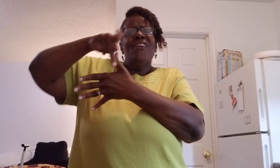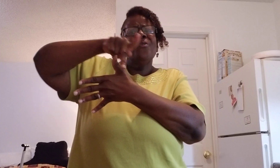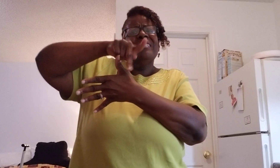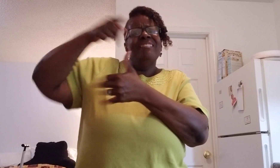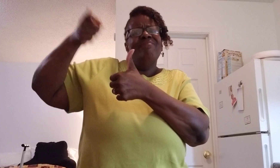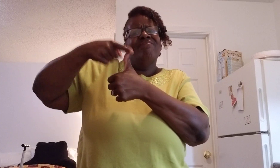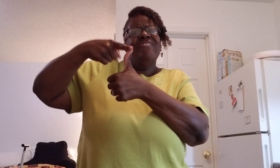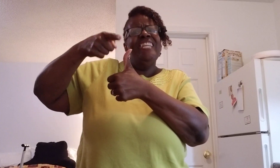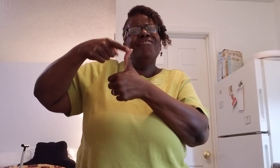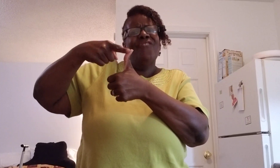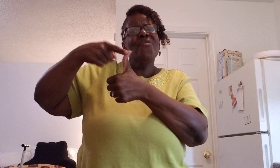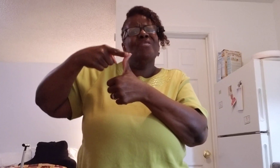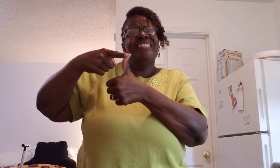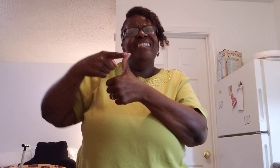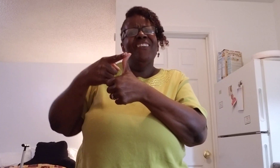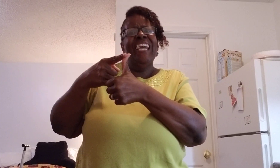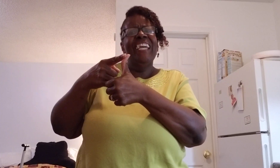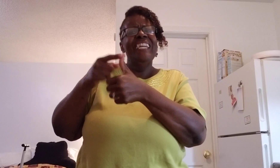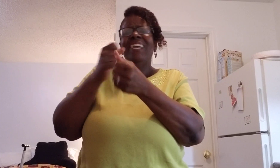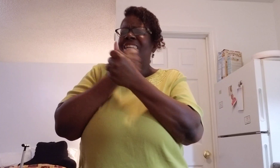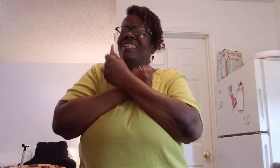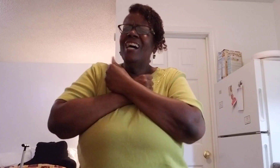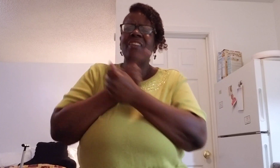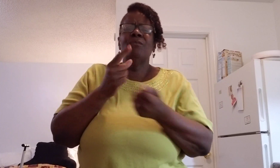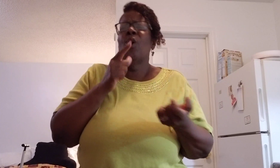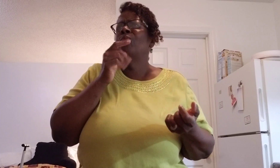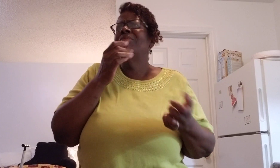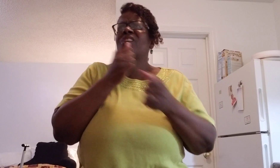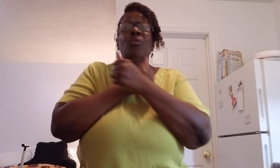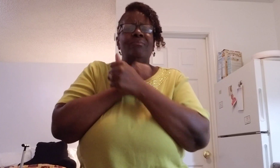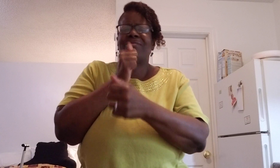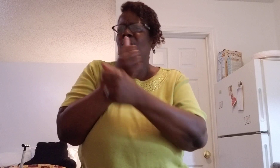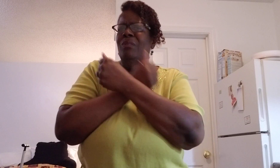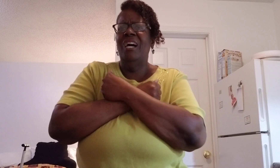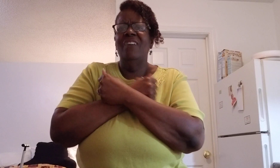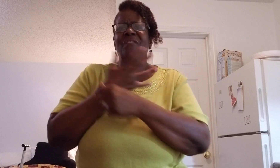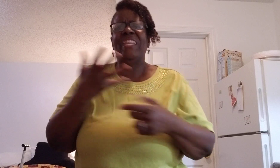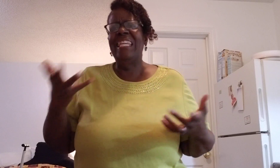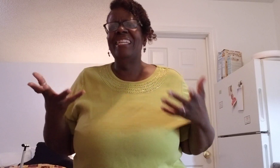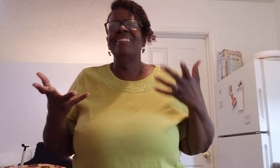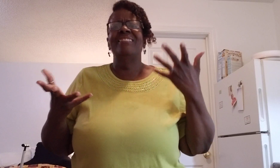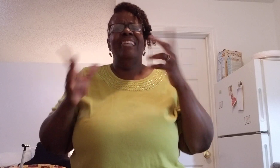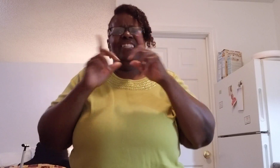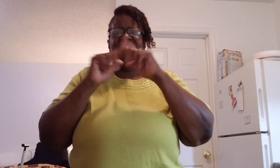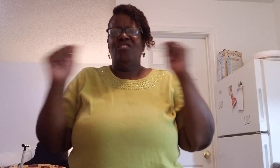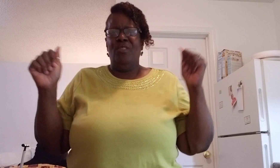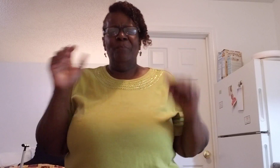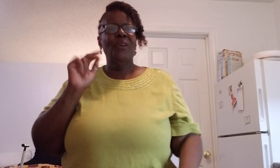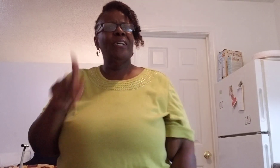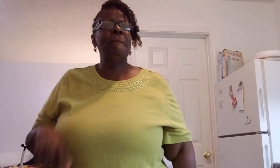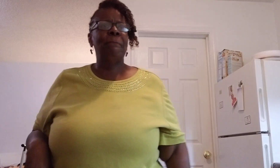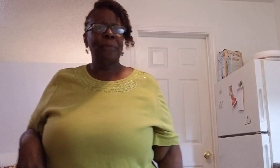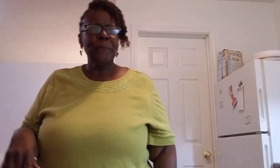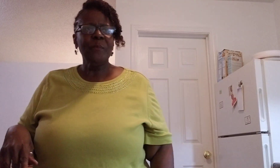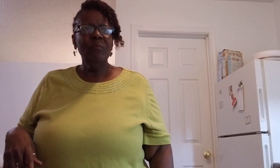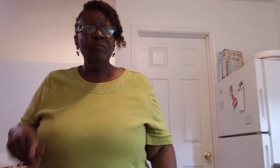first. He's first, okay? Love him. Don't love things, etc. Okay?